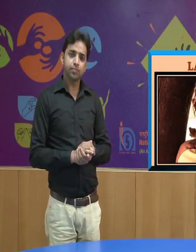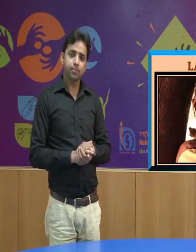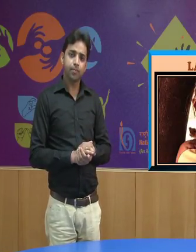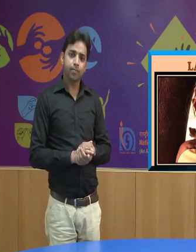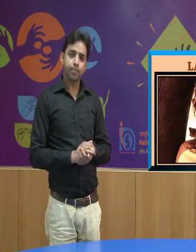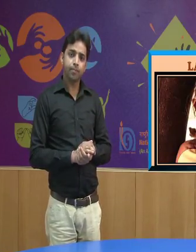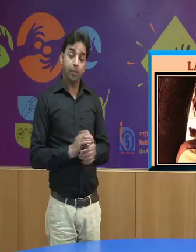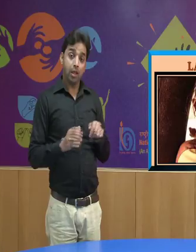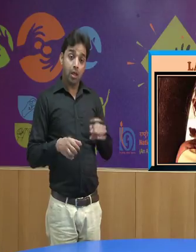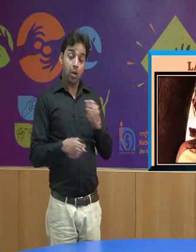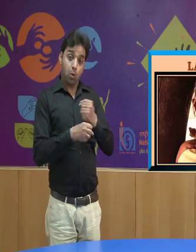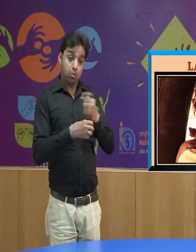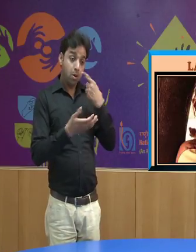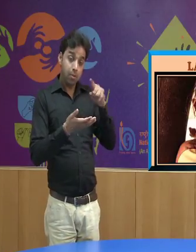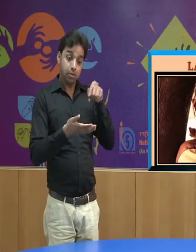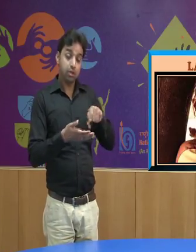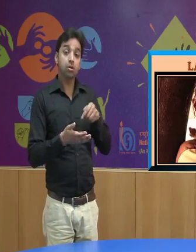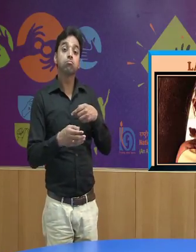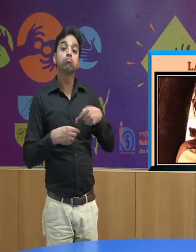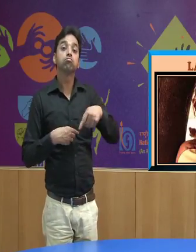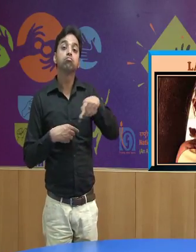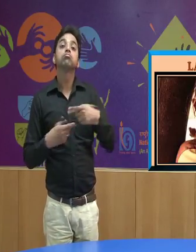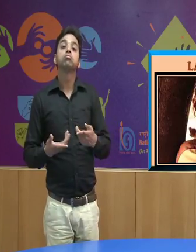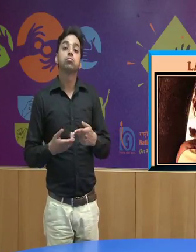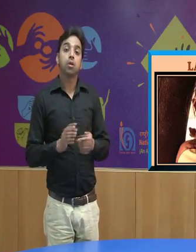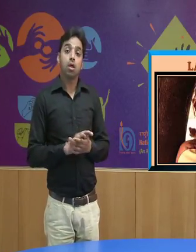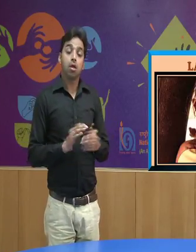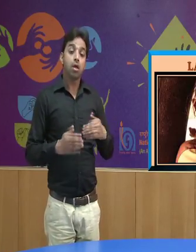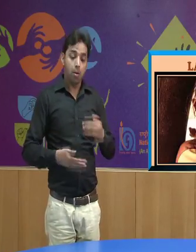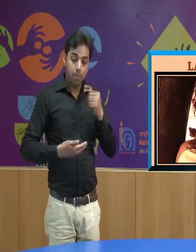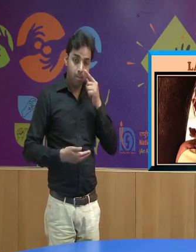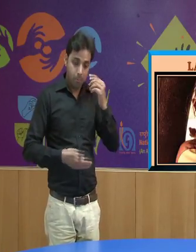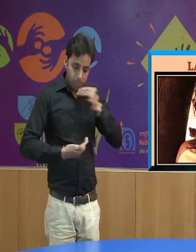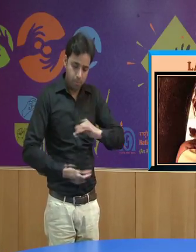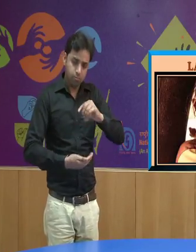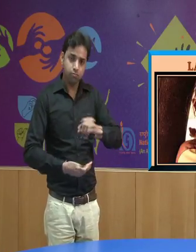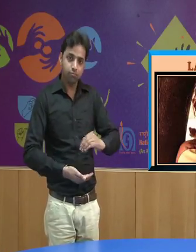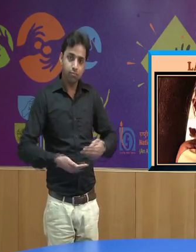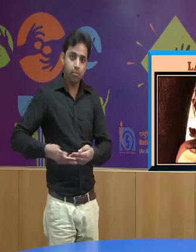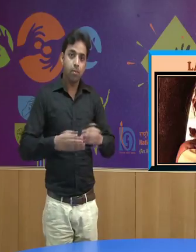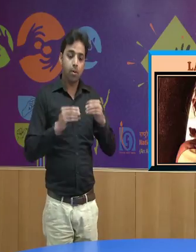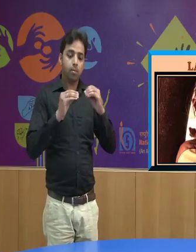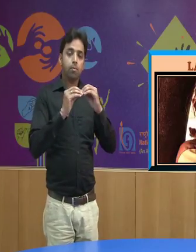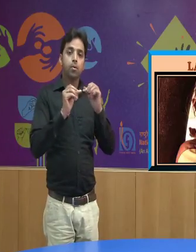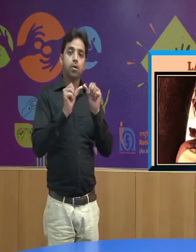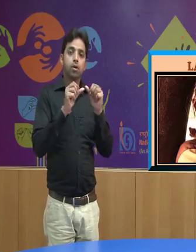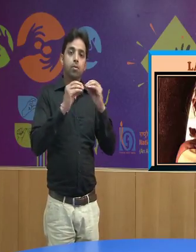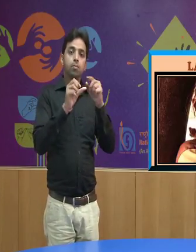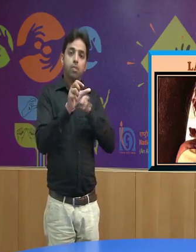According to this scheme, when a baby girl is born, an amount is